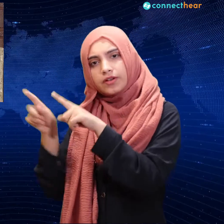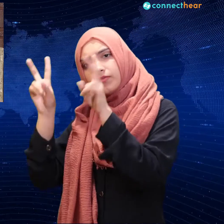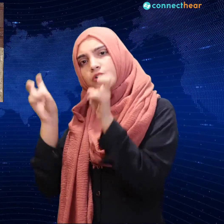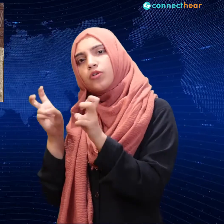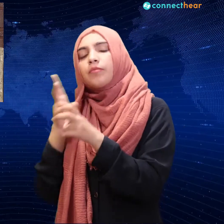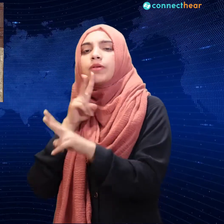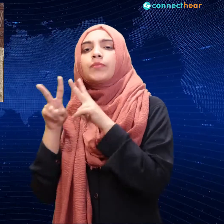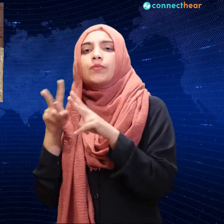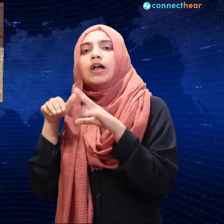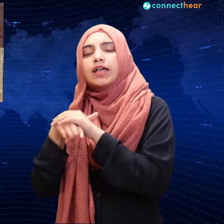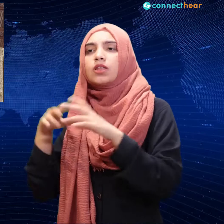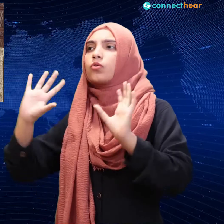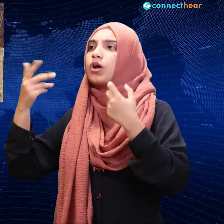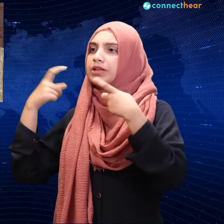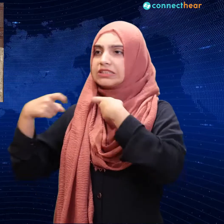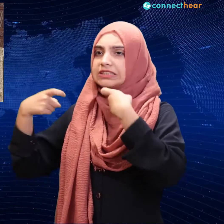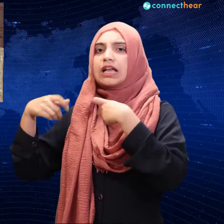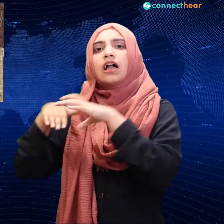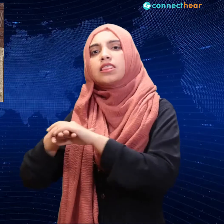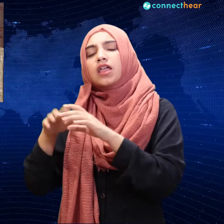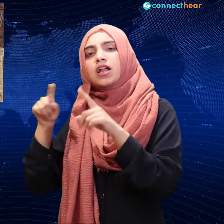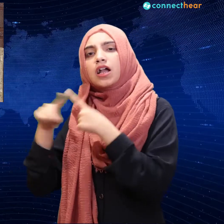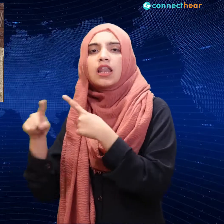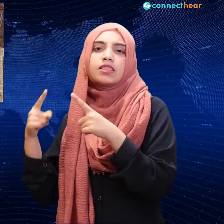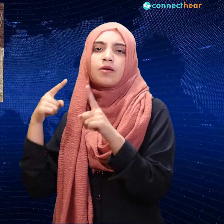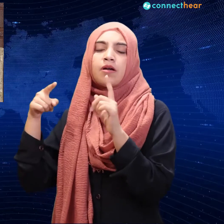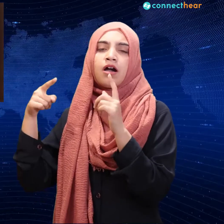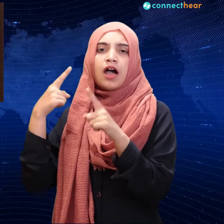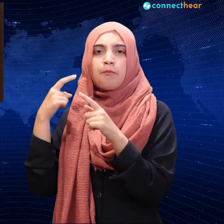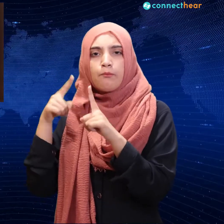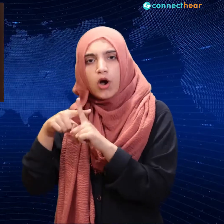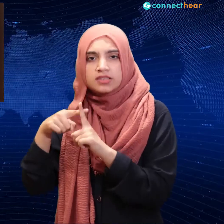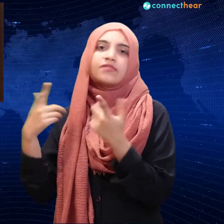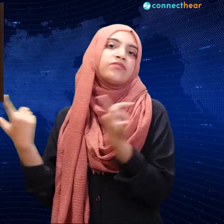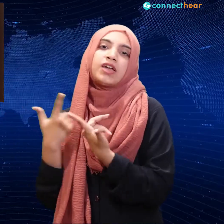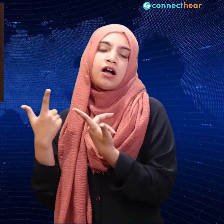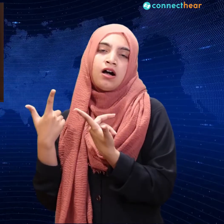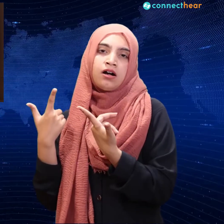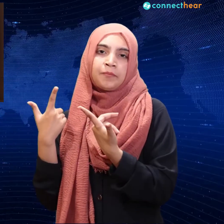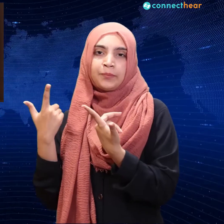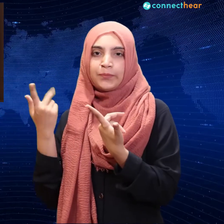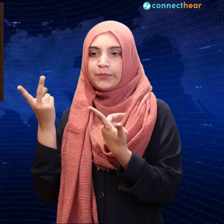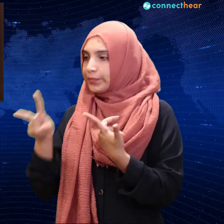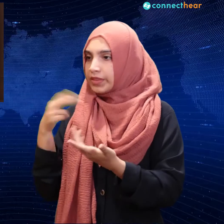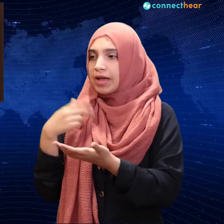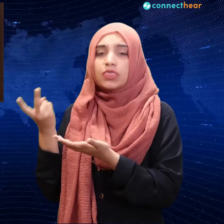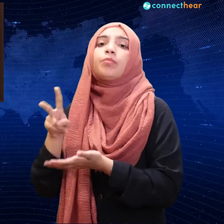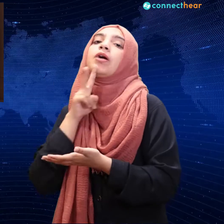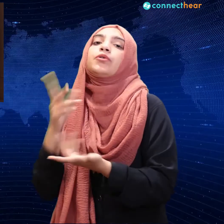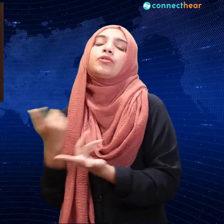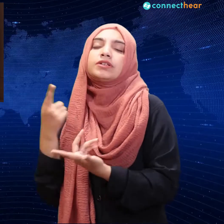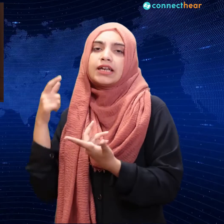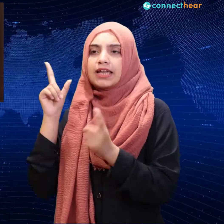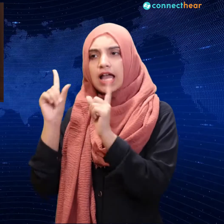civil war, the risks to Afghanistan, and indeed the risks to Pakistan. I want to come back to your very real concerns